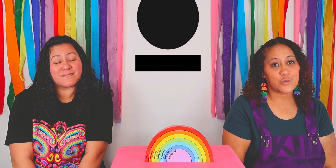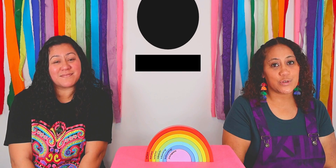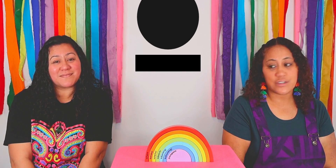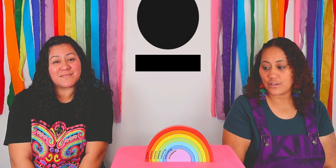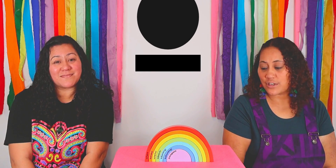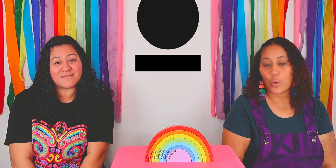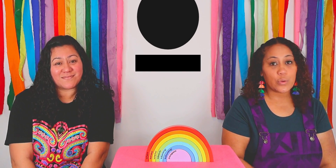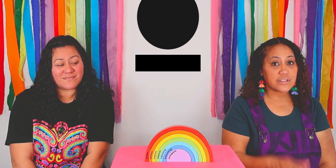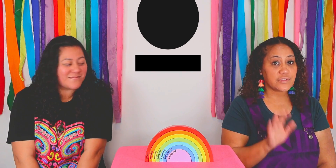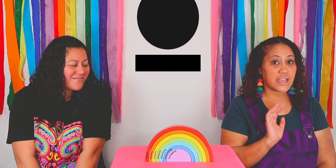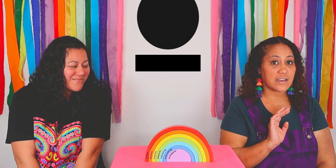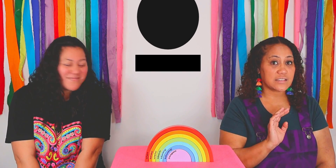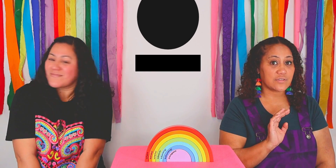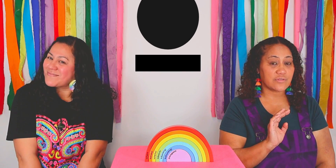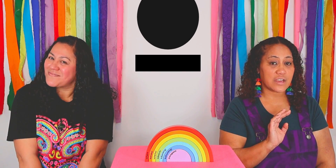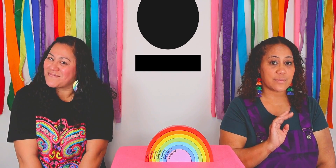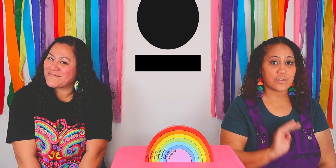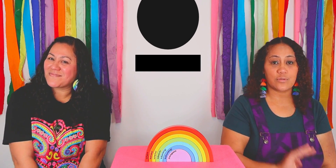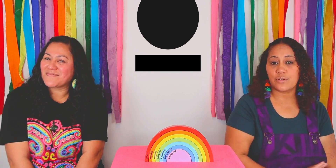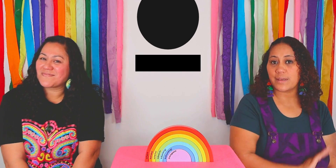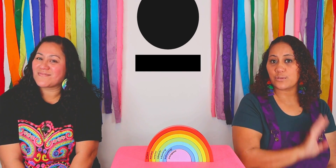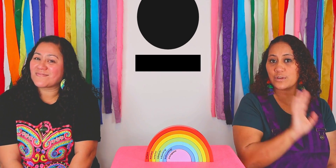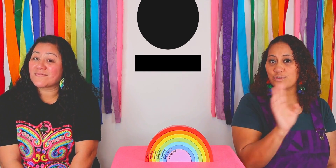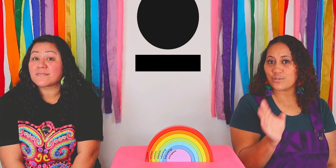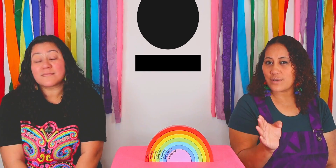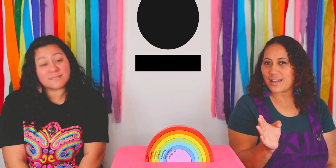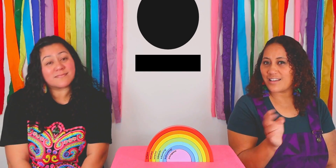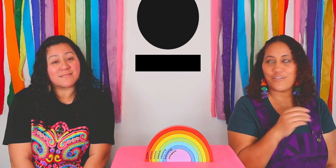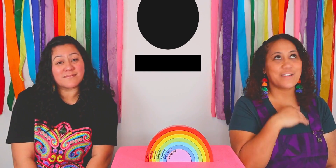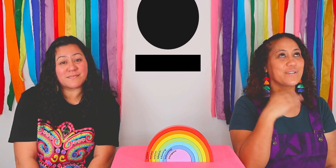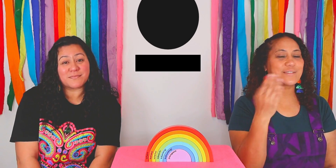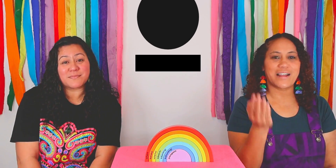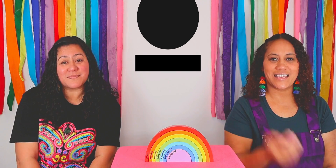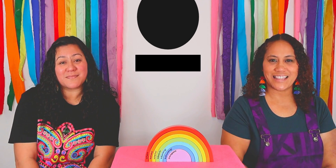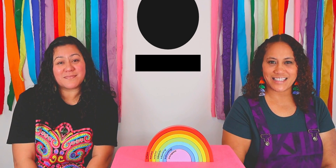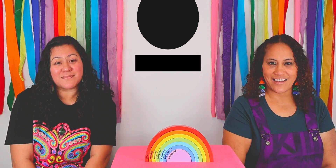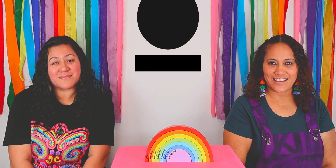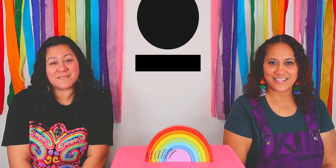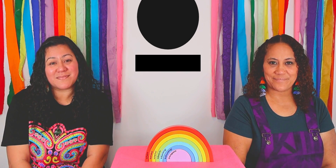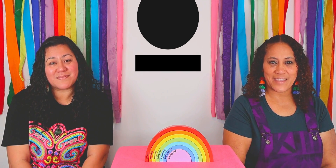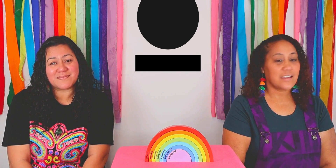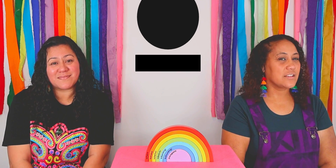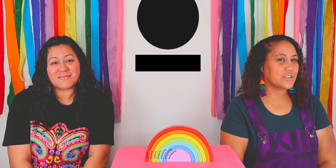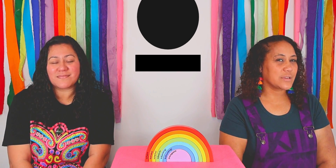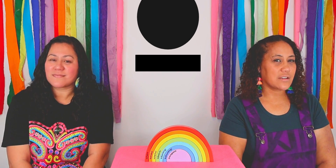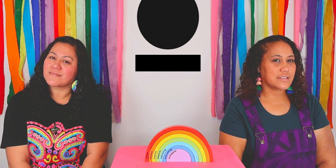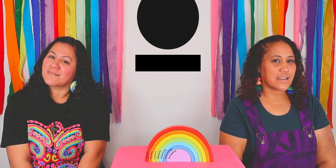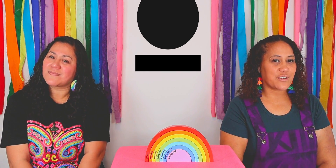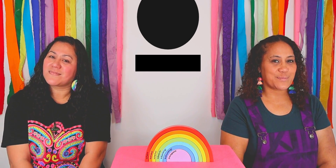enjoyed learning all the different colours of the rainbow, all about Uenuku, our rainbow smiling in the sky. Shall we go sing our goodbye